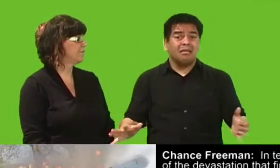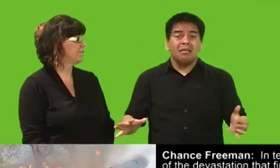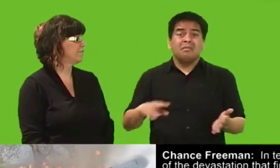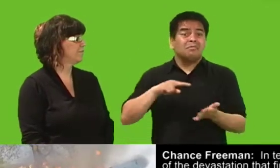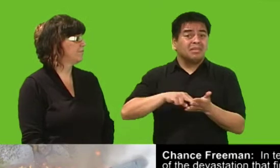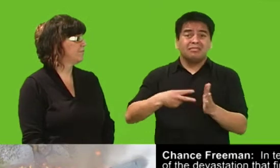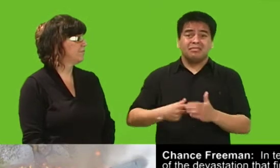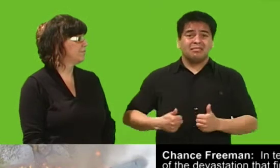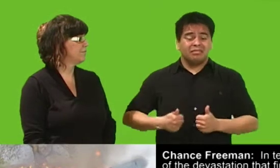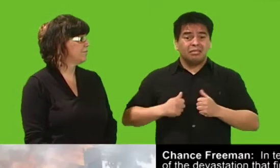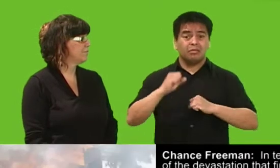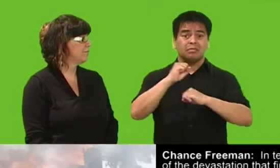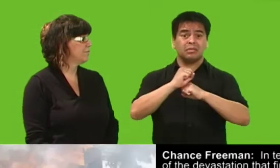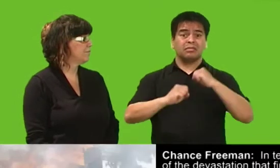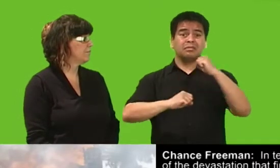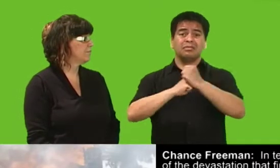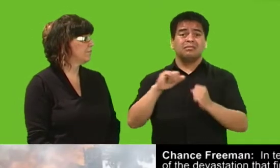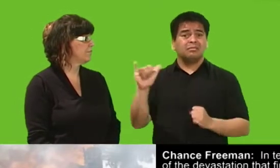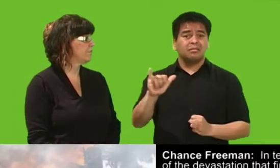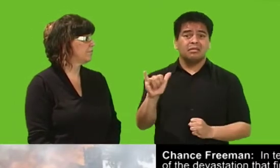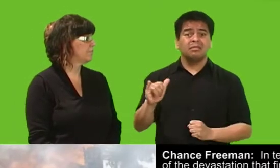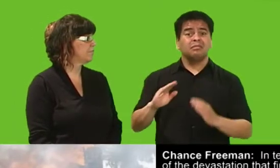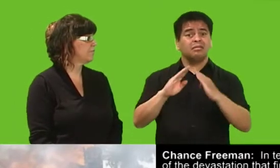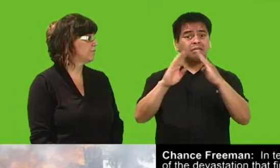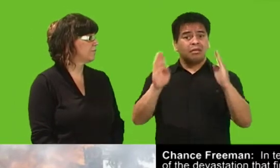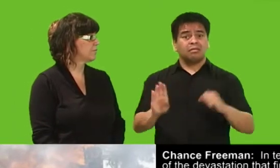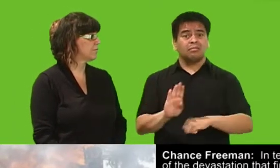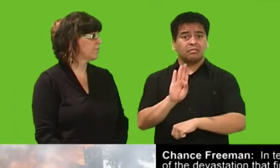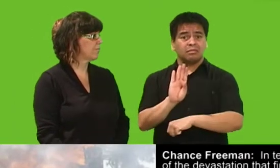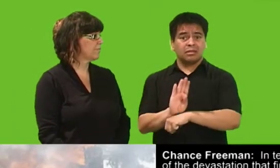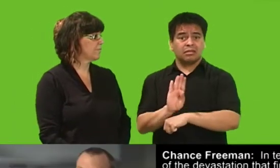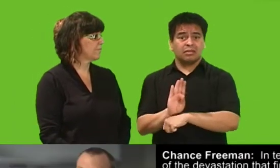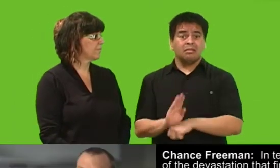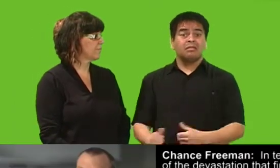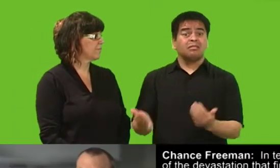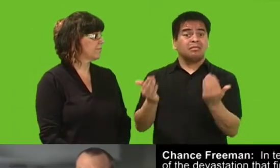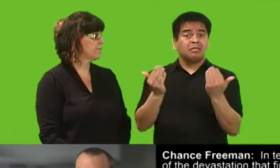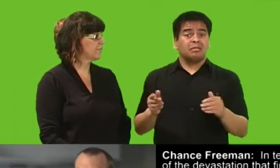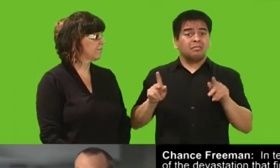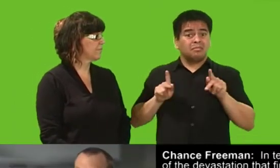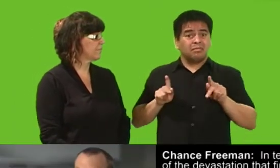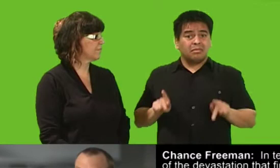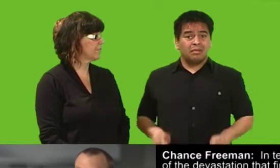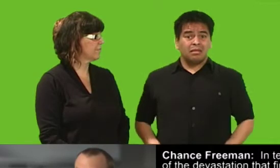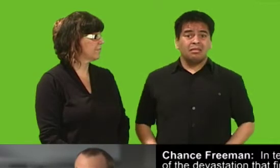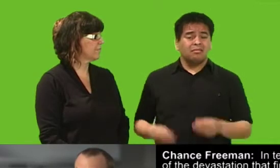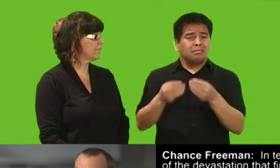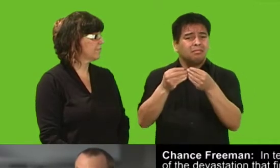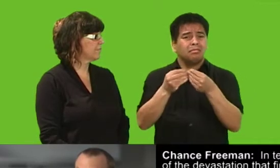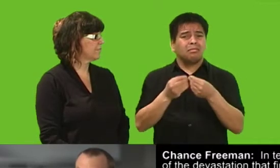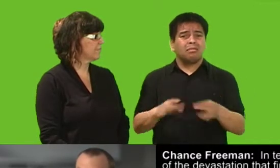In terms of the devastation that fires leave behind, there's significant loss. We're talking about loss of